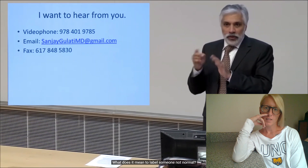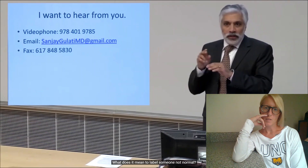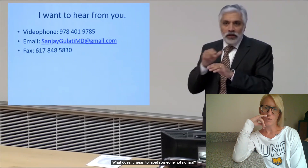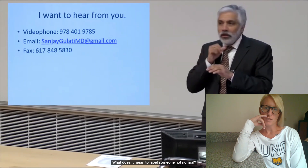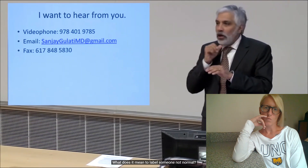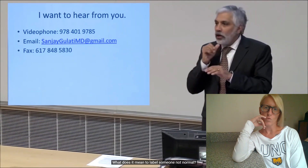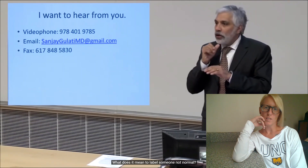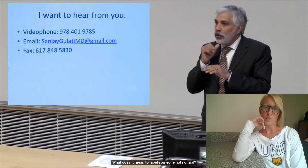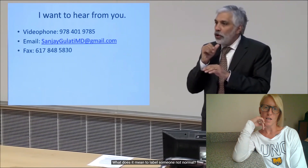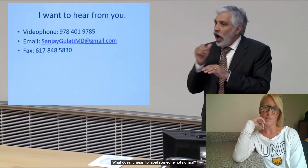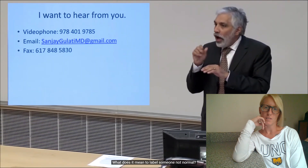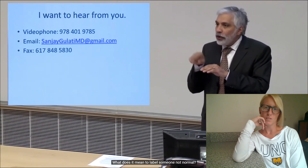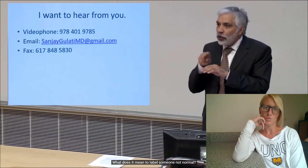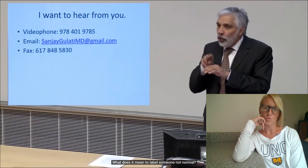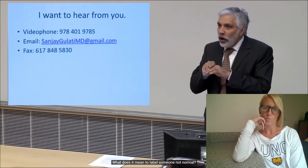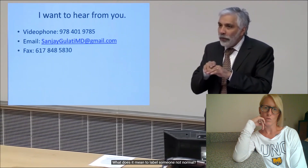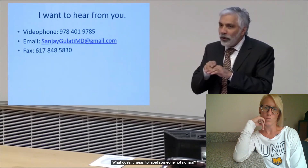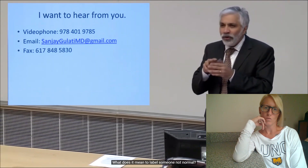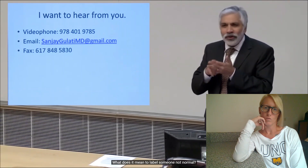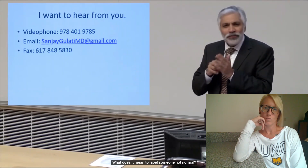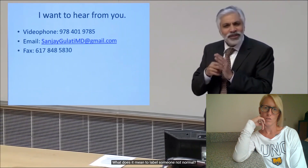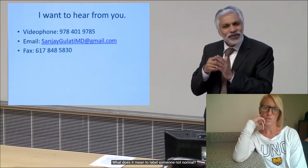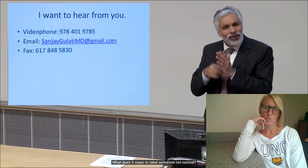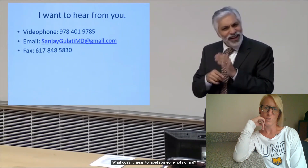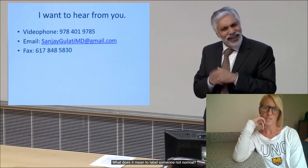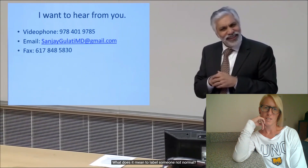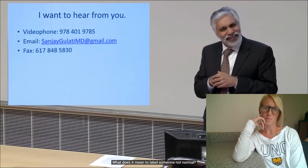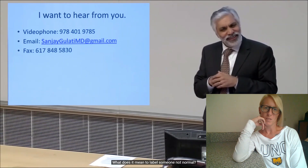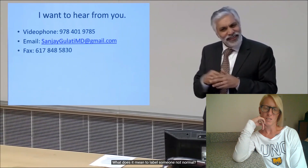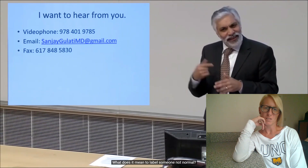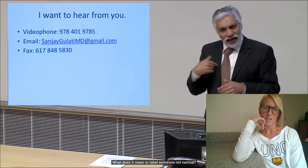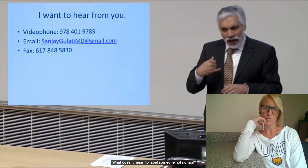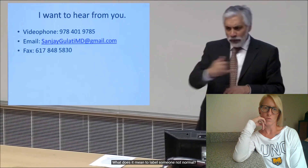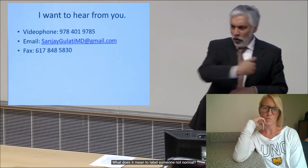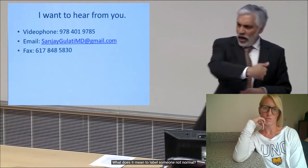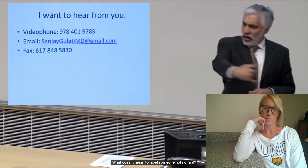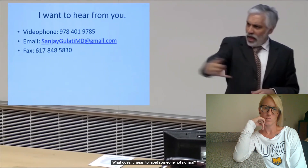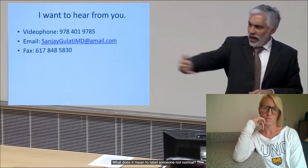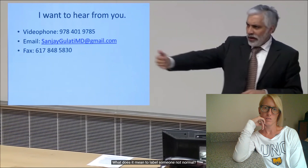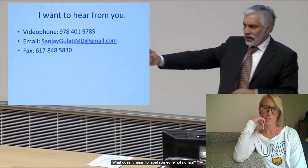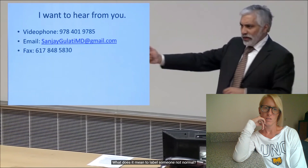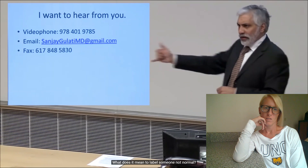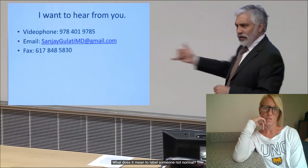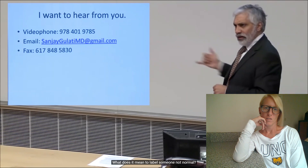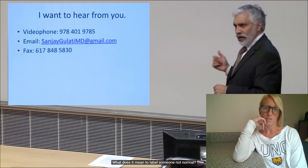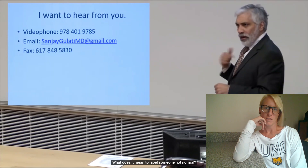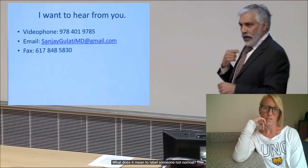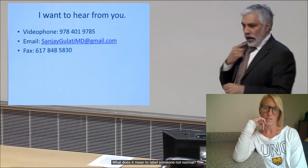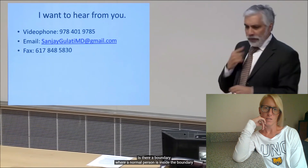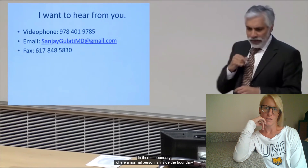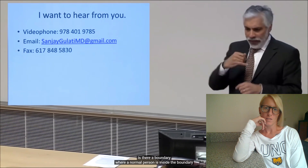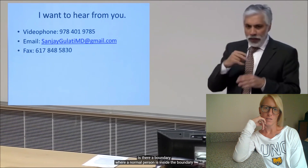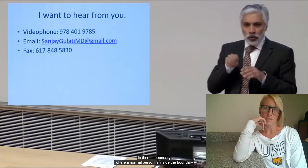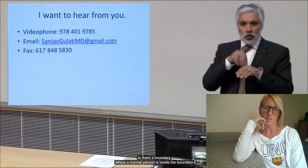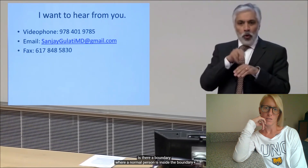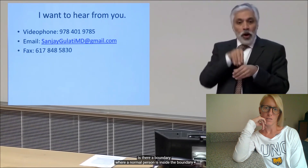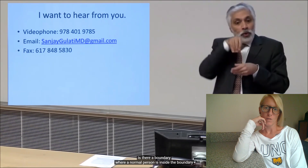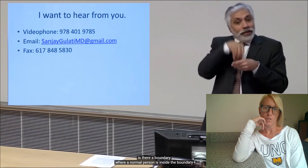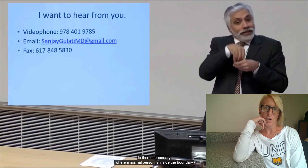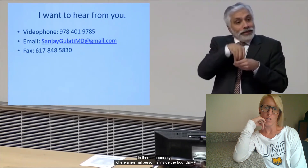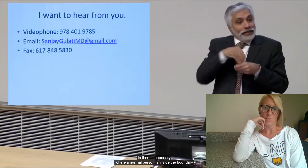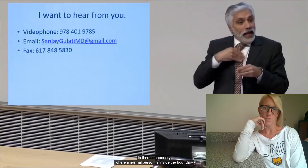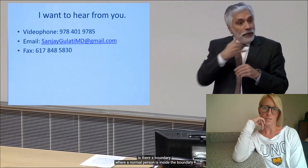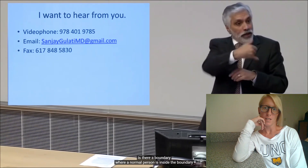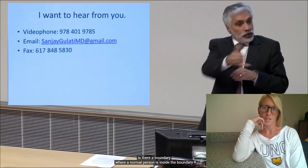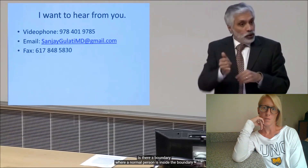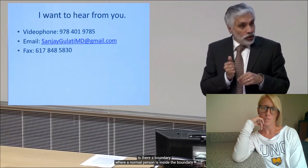If I label someone not normal, what does that mean, not normal? What does it mean to label someone not normal? Is there a Is it boundary that